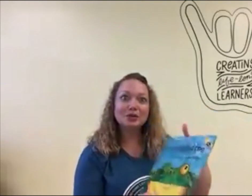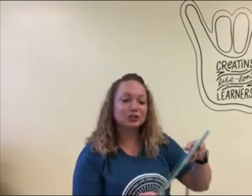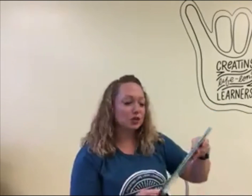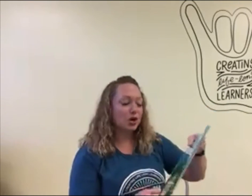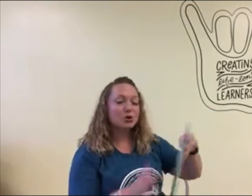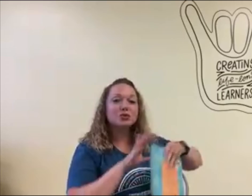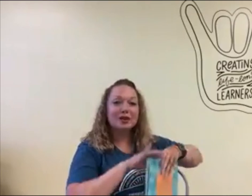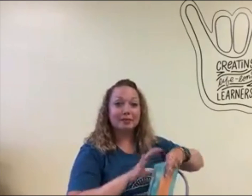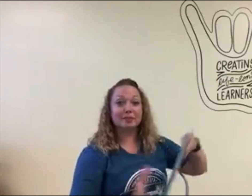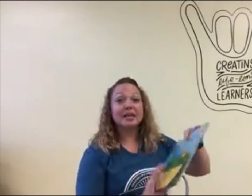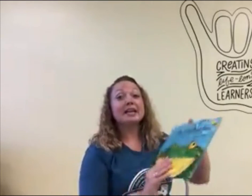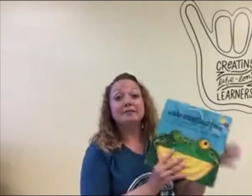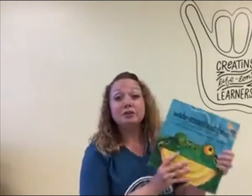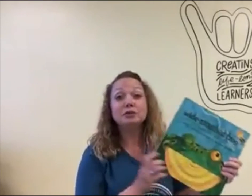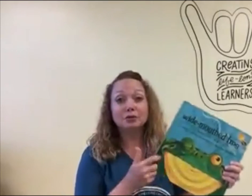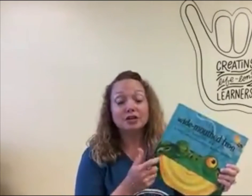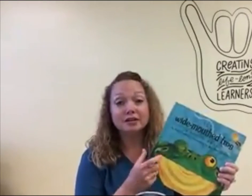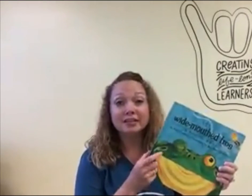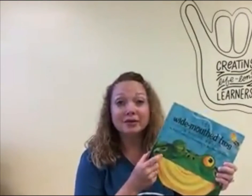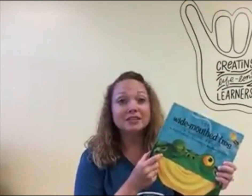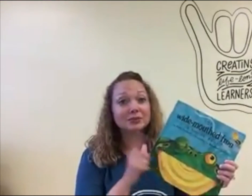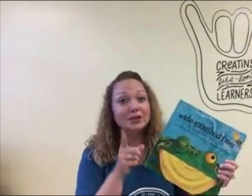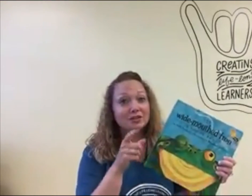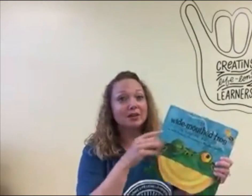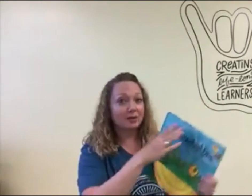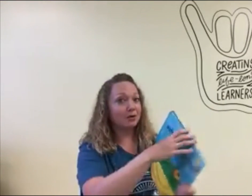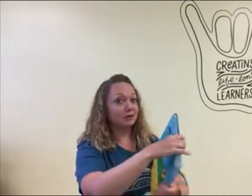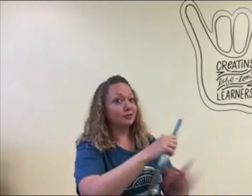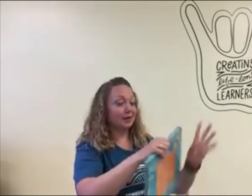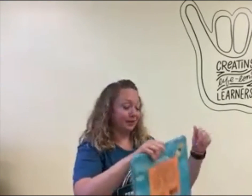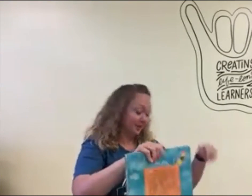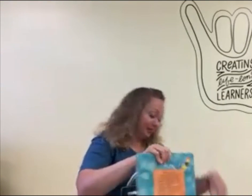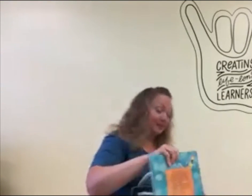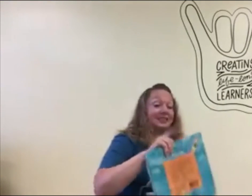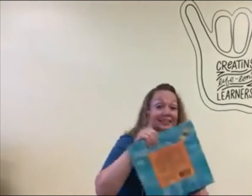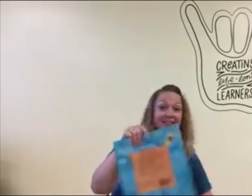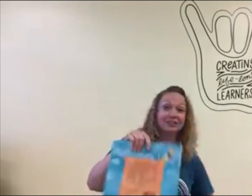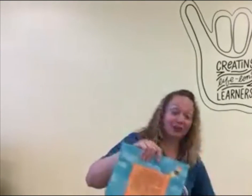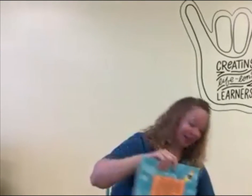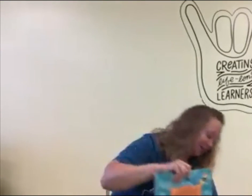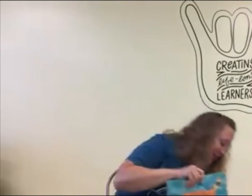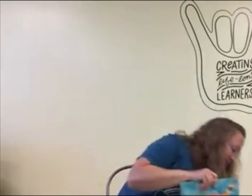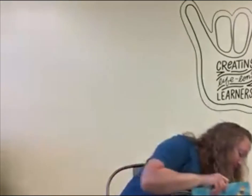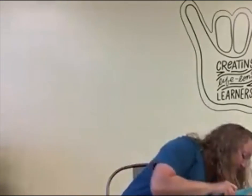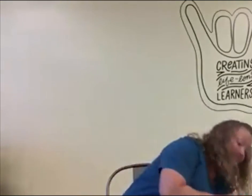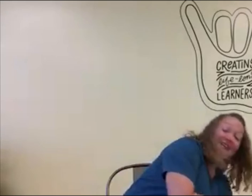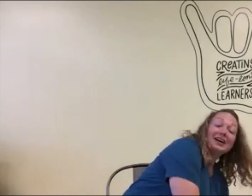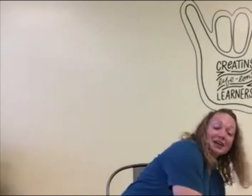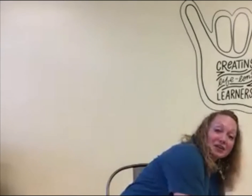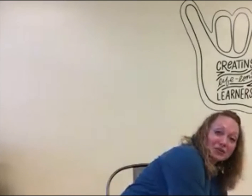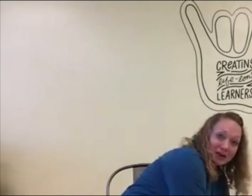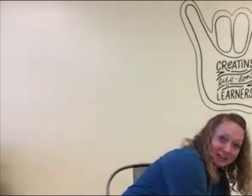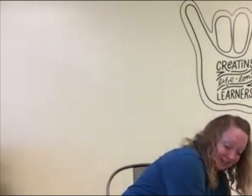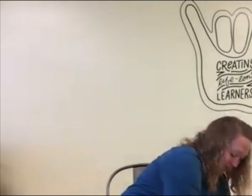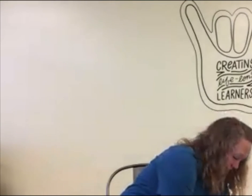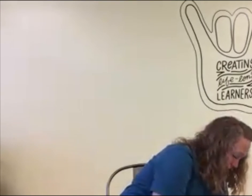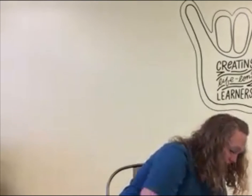books, go grab them. If you don't currently own this one, you might want to by the end of this, because it is funny and quite hysterical.